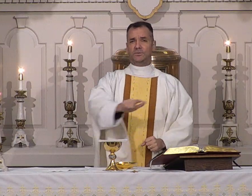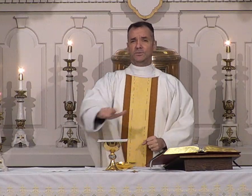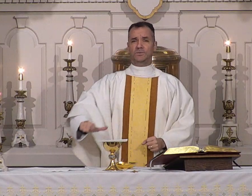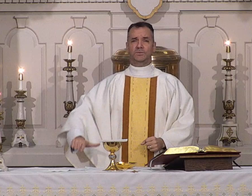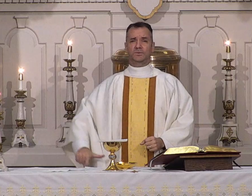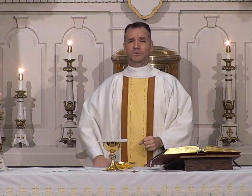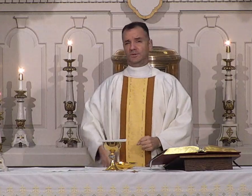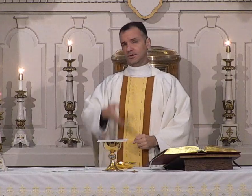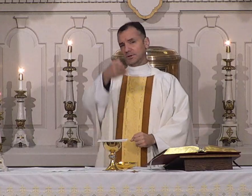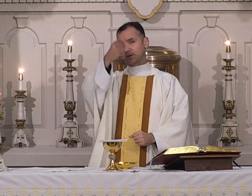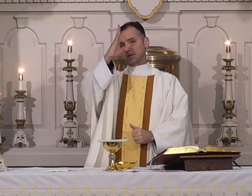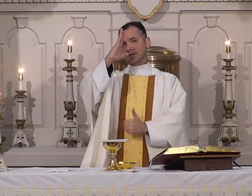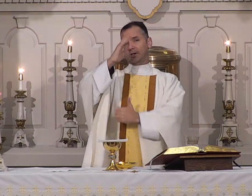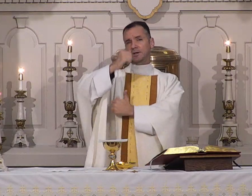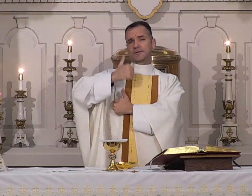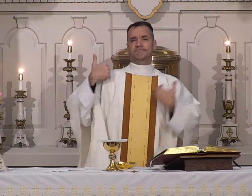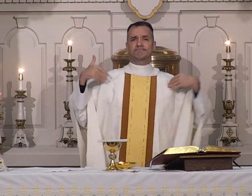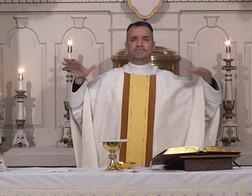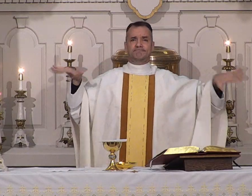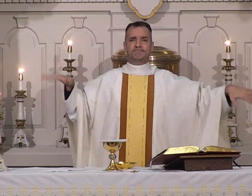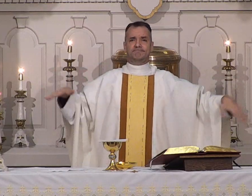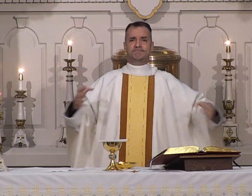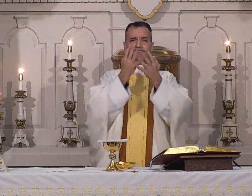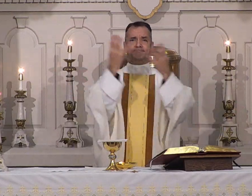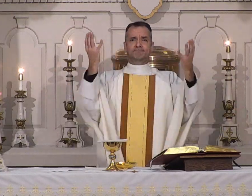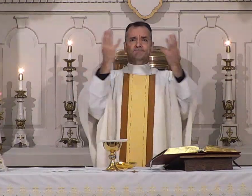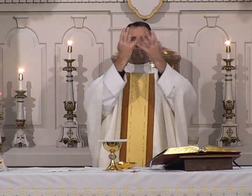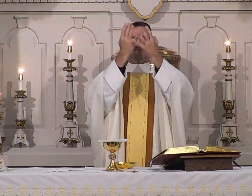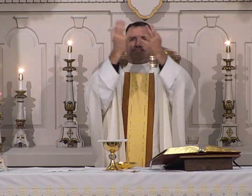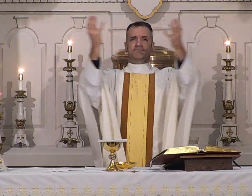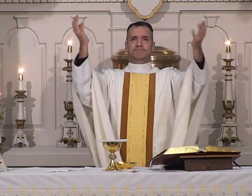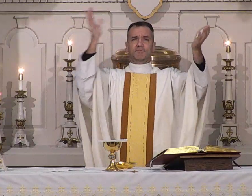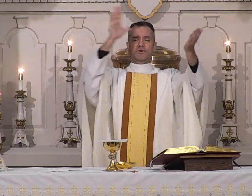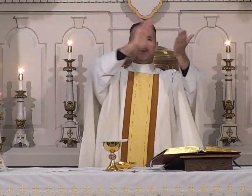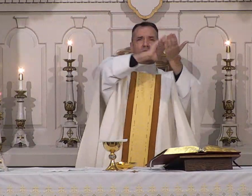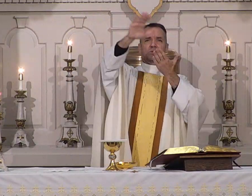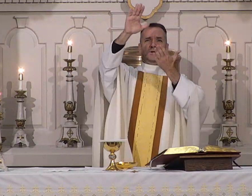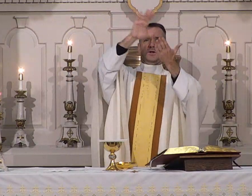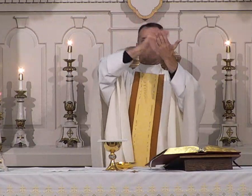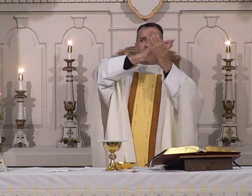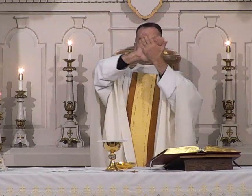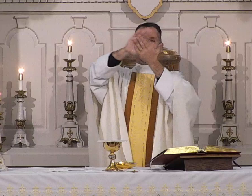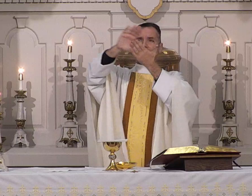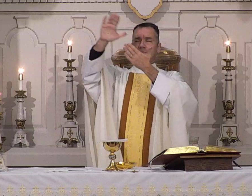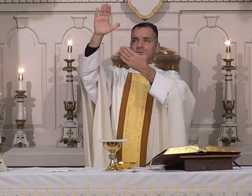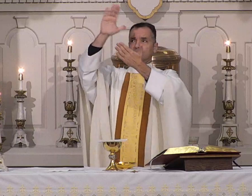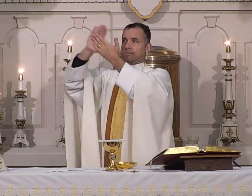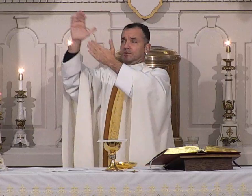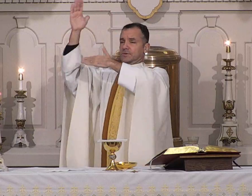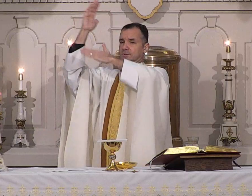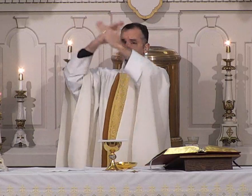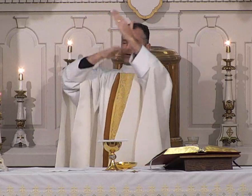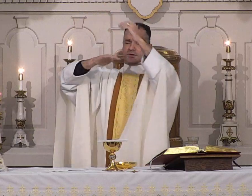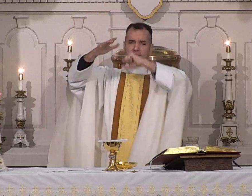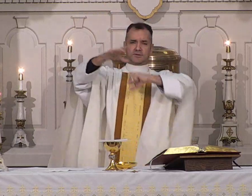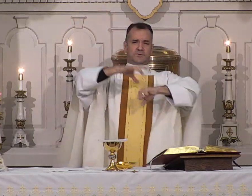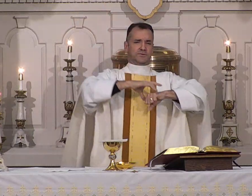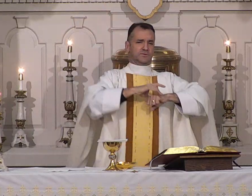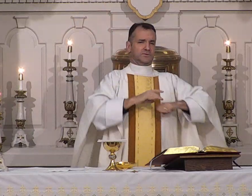Holy, holy, holy Lord, God of hosts, heaven and earth are full of your